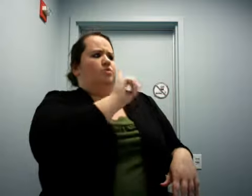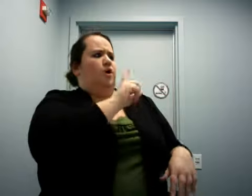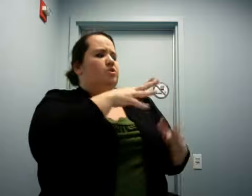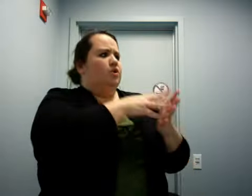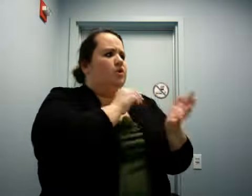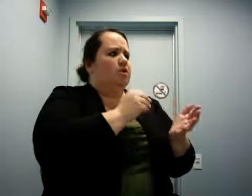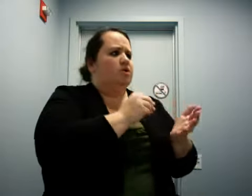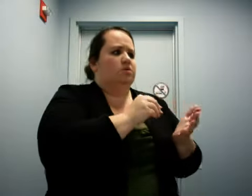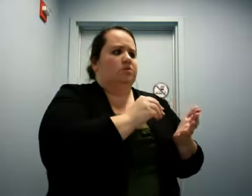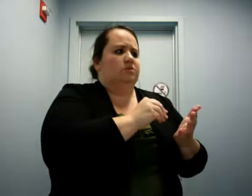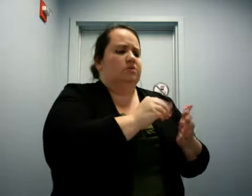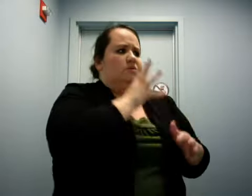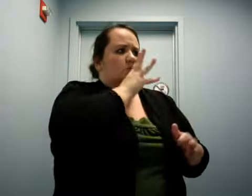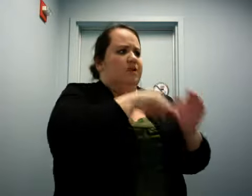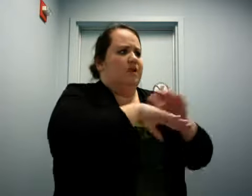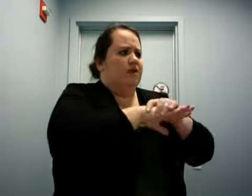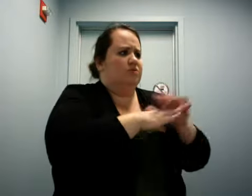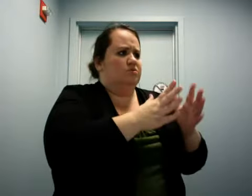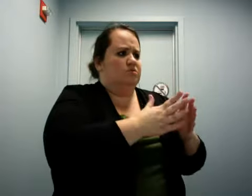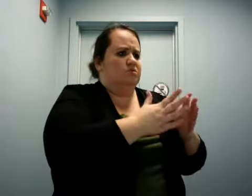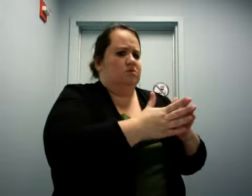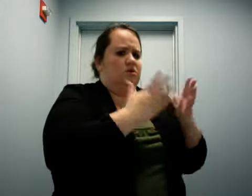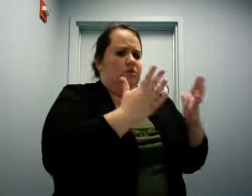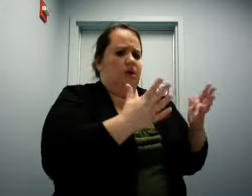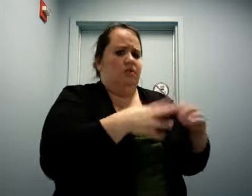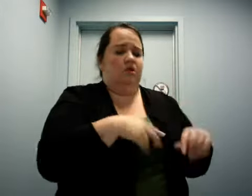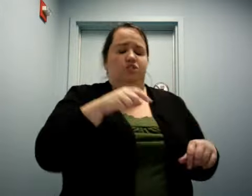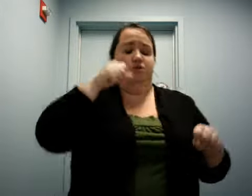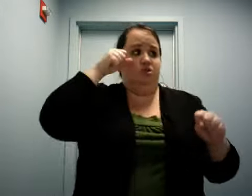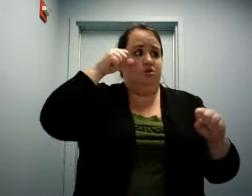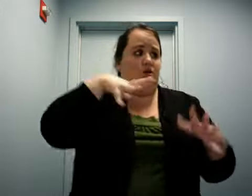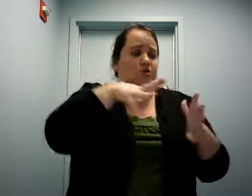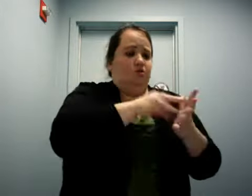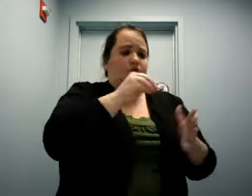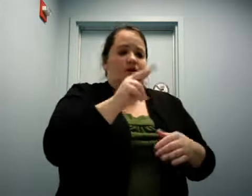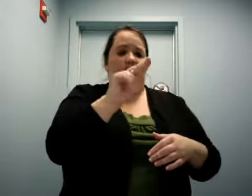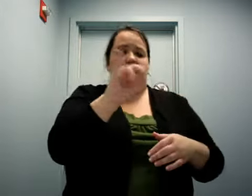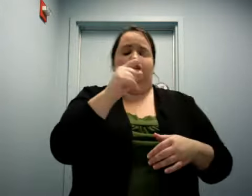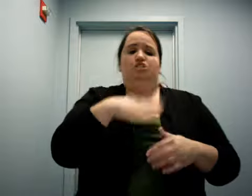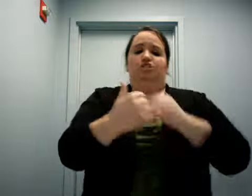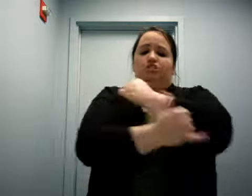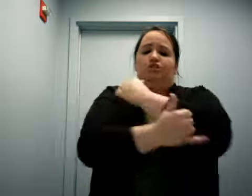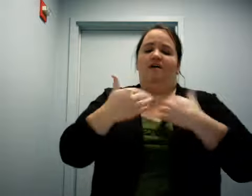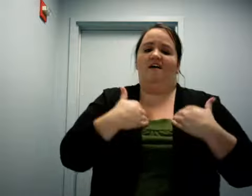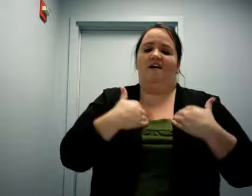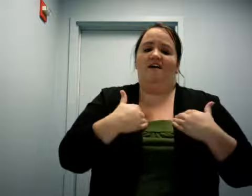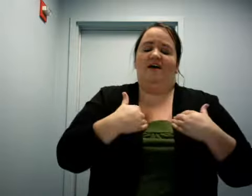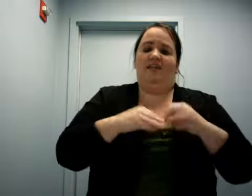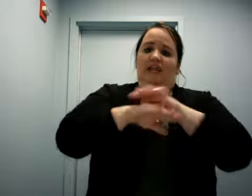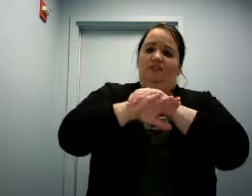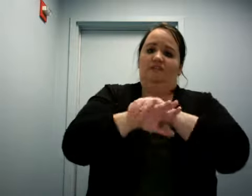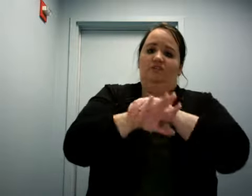when I said that Nigeria happened to have English as its official language. She asked if she could listen to what she called my